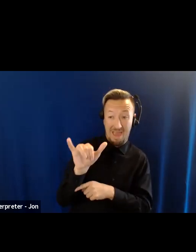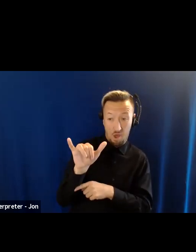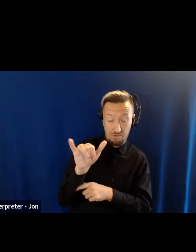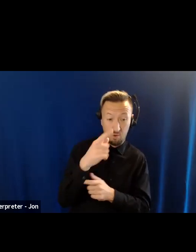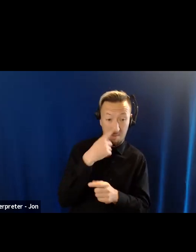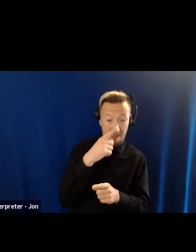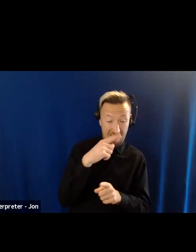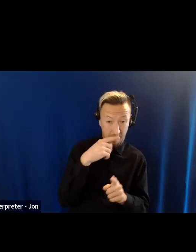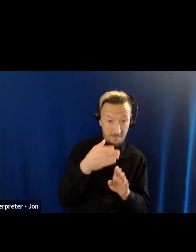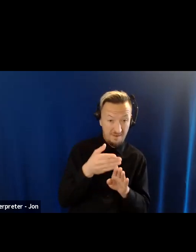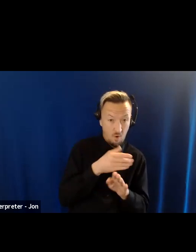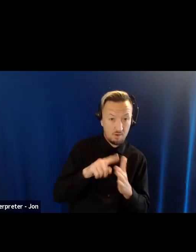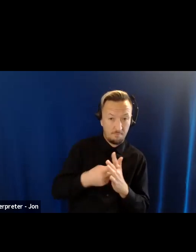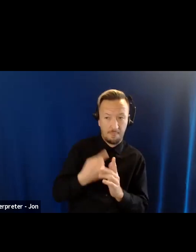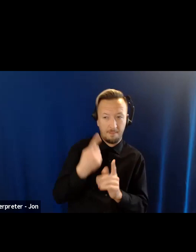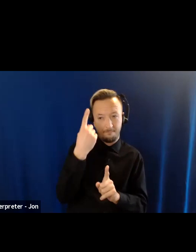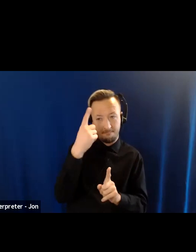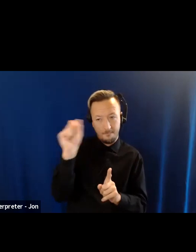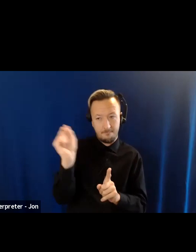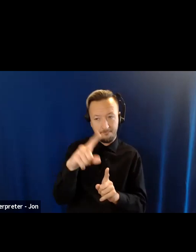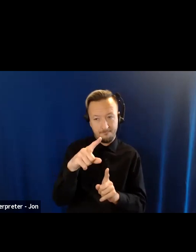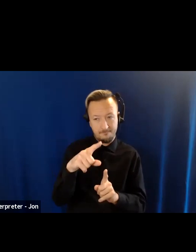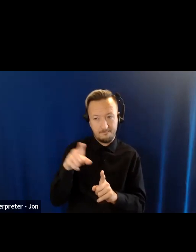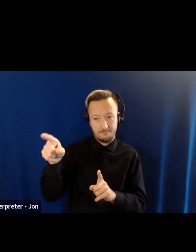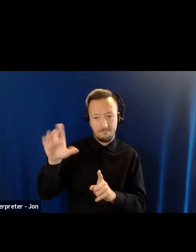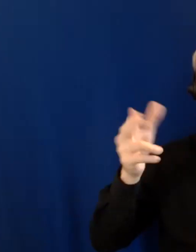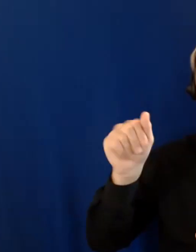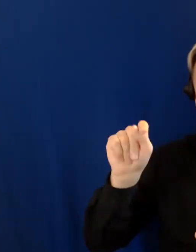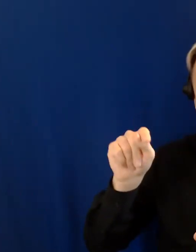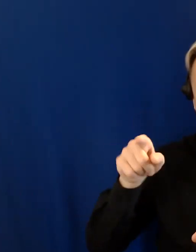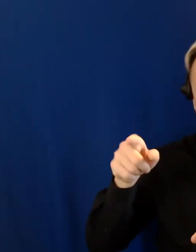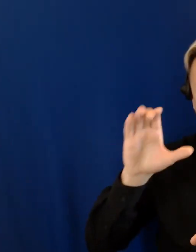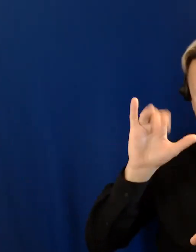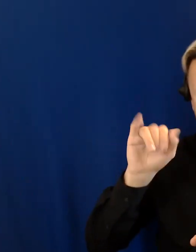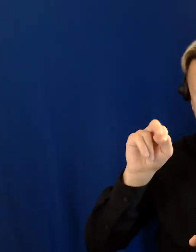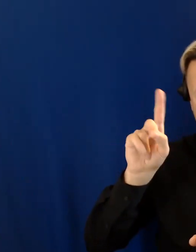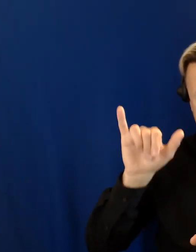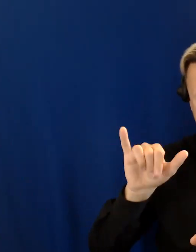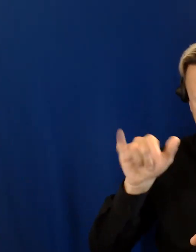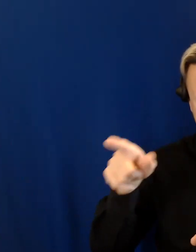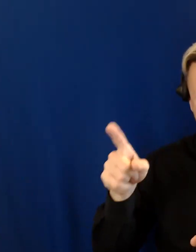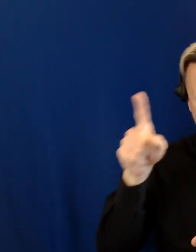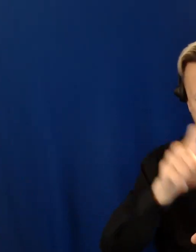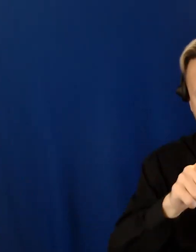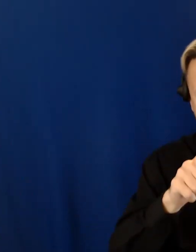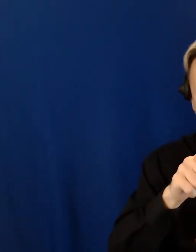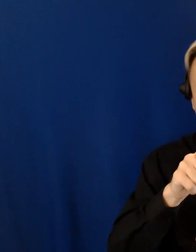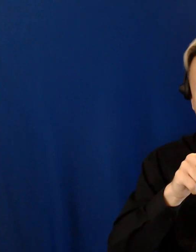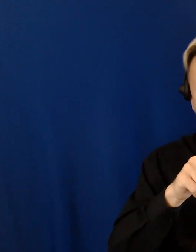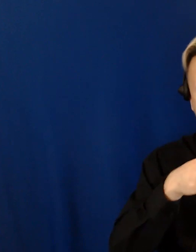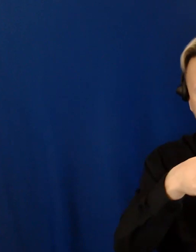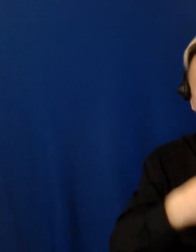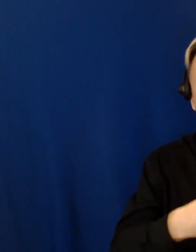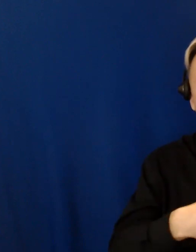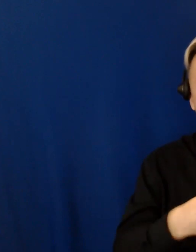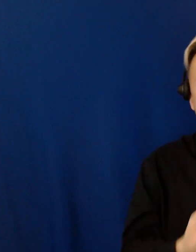section, I just have one question from the chat. Cindy, when we were talking about the number of